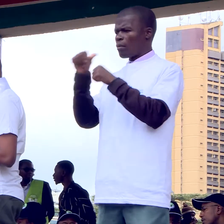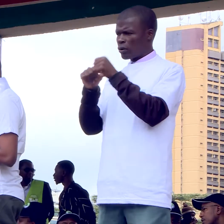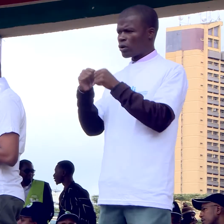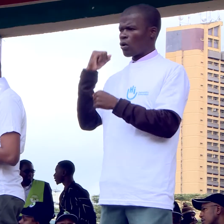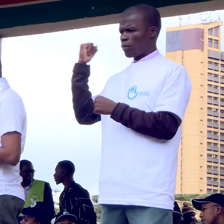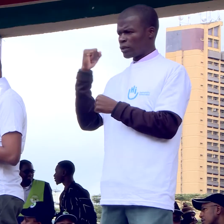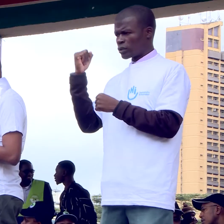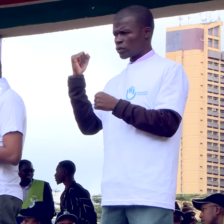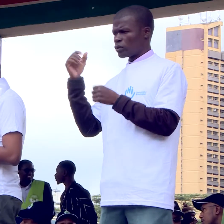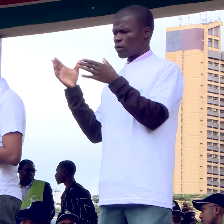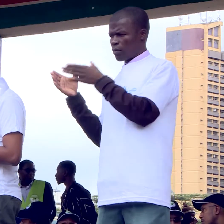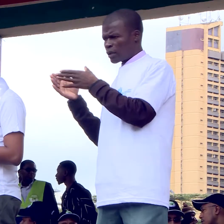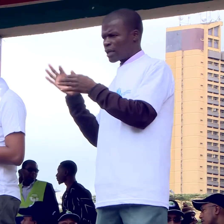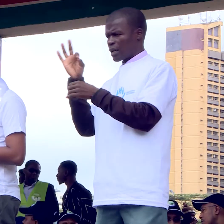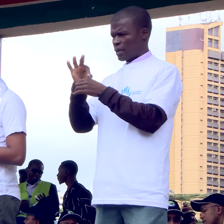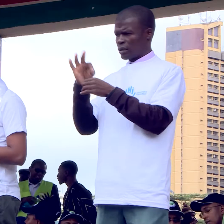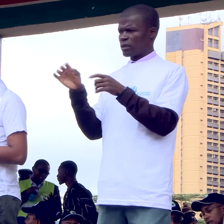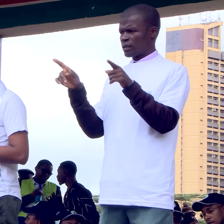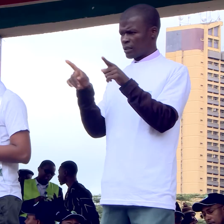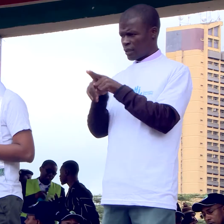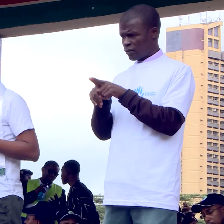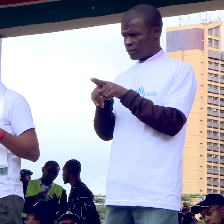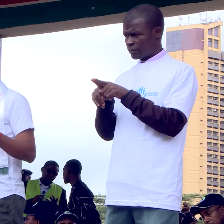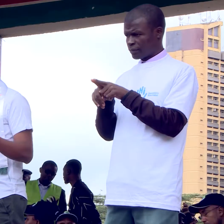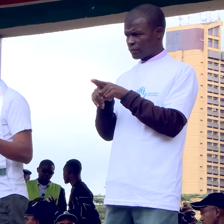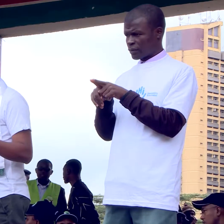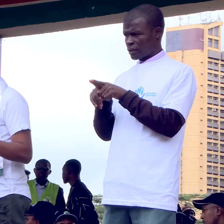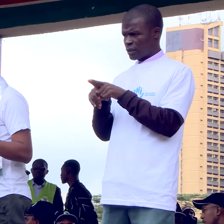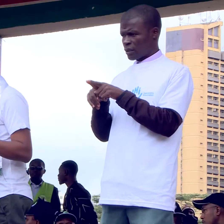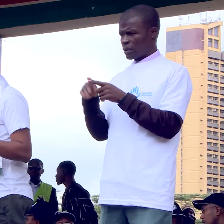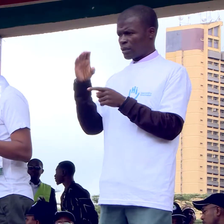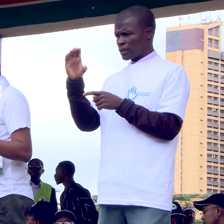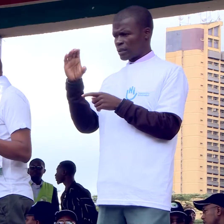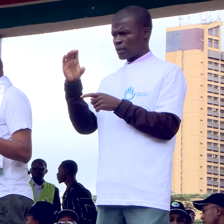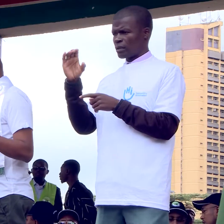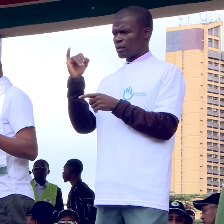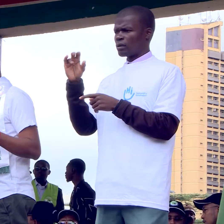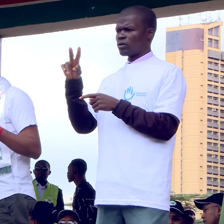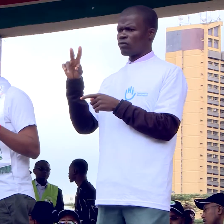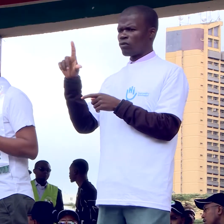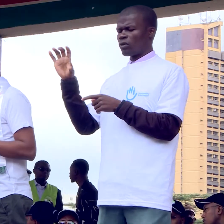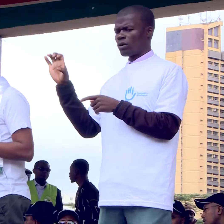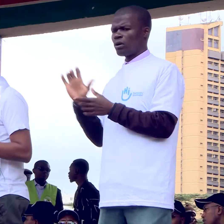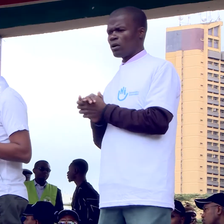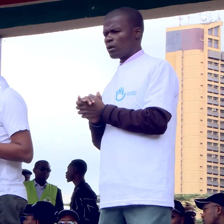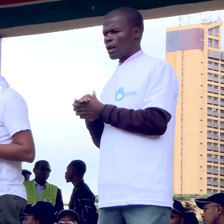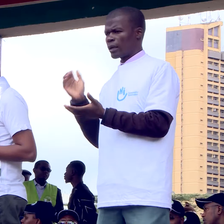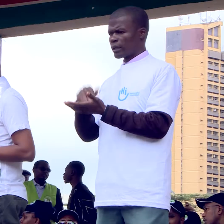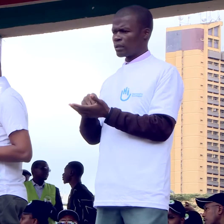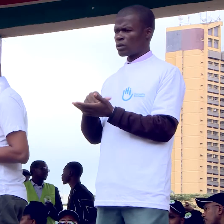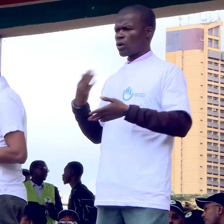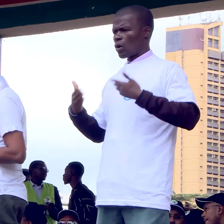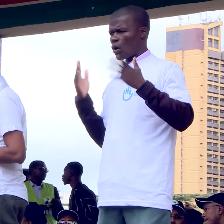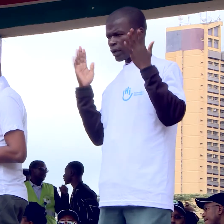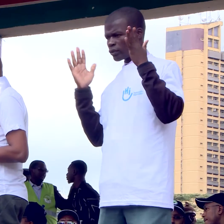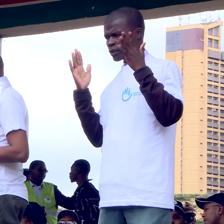matters election, and matters their civil rights. So for me, once again, congratulations to IEBC for